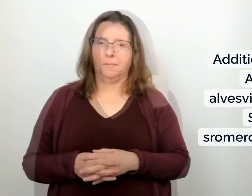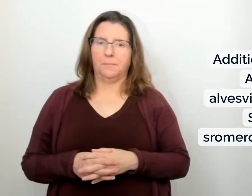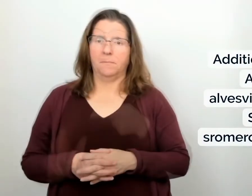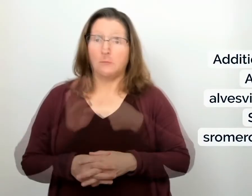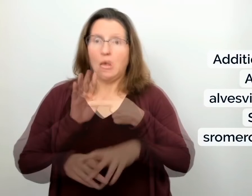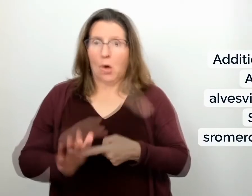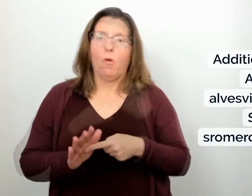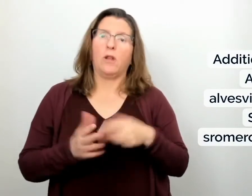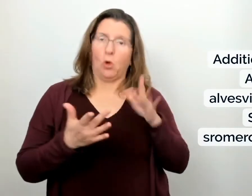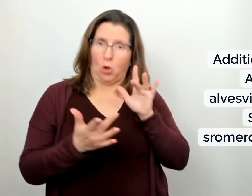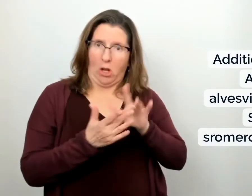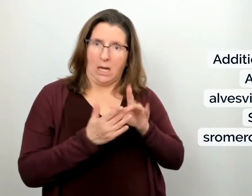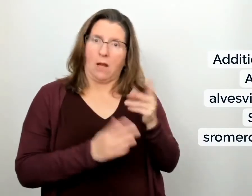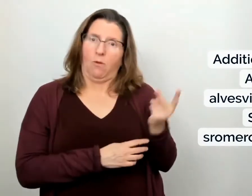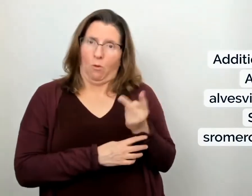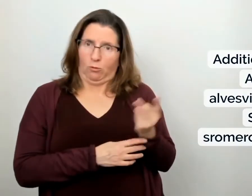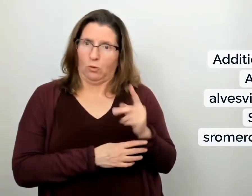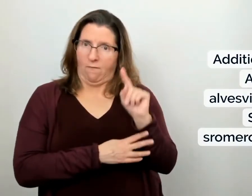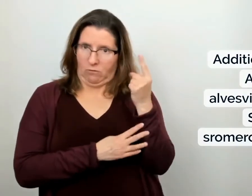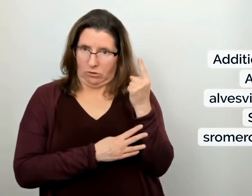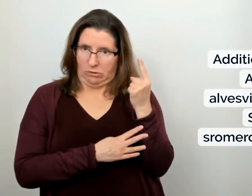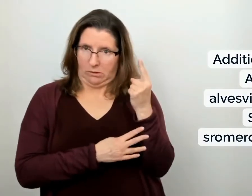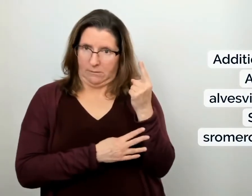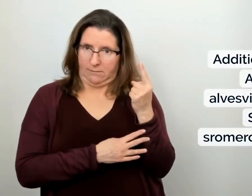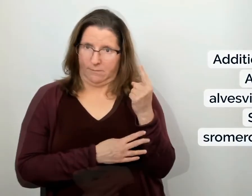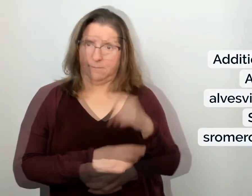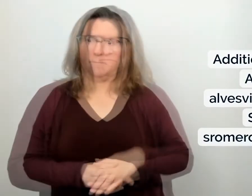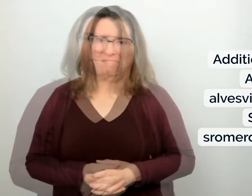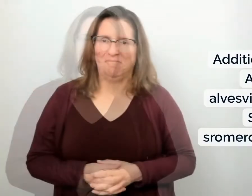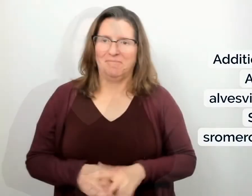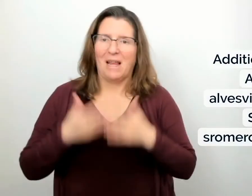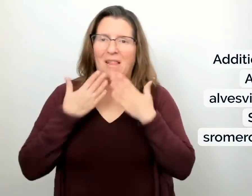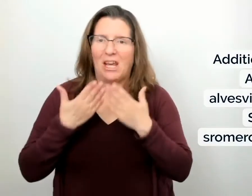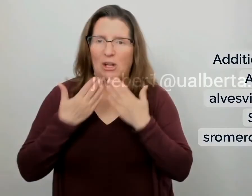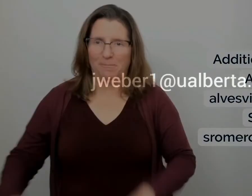first. Here is their contact information. Reach out to them first. Thank you.